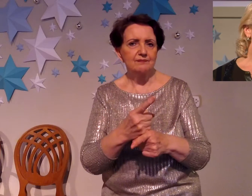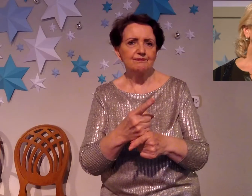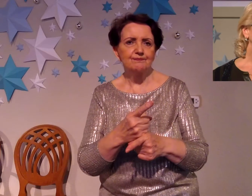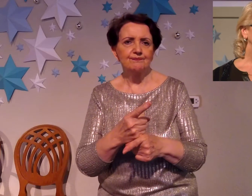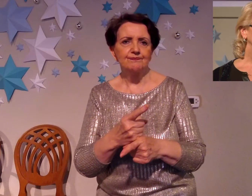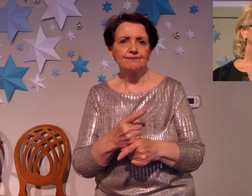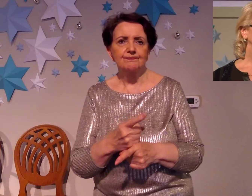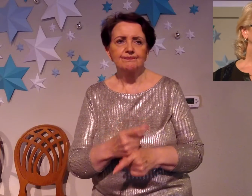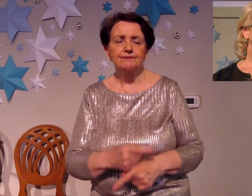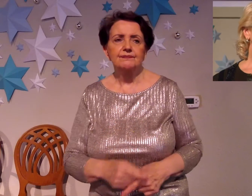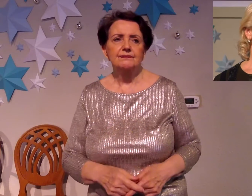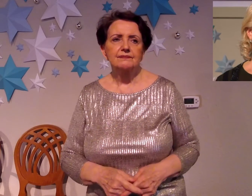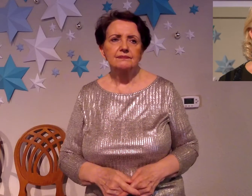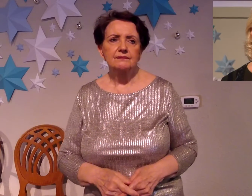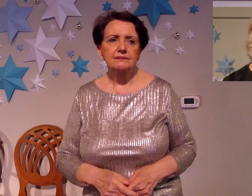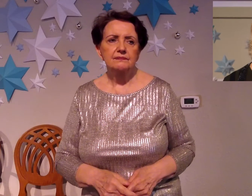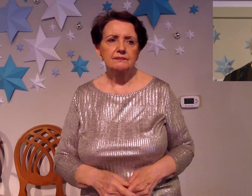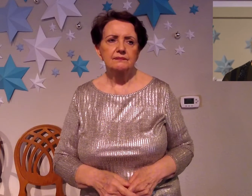able to,